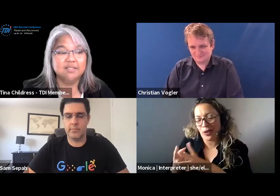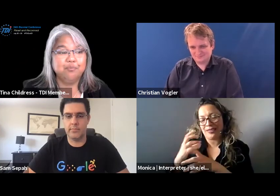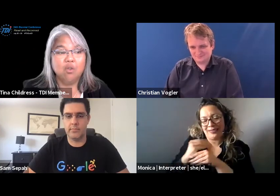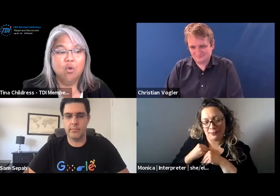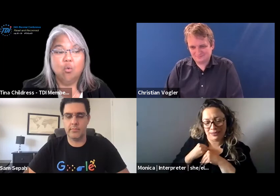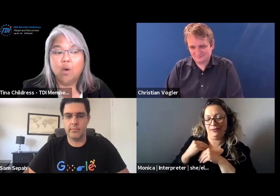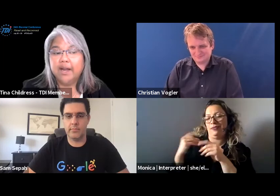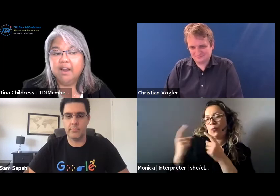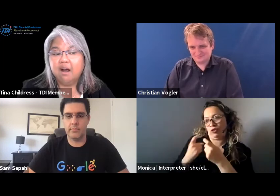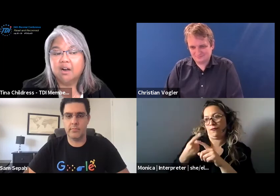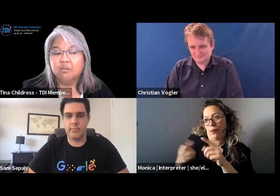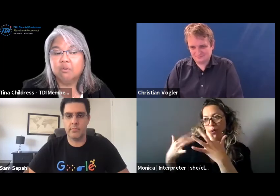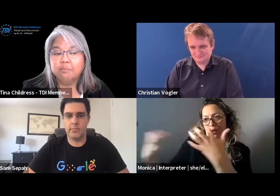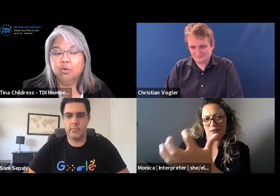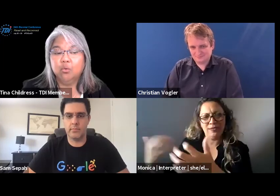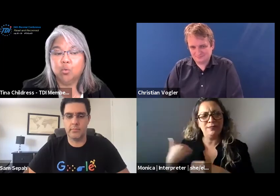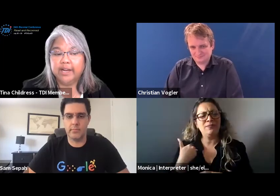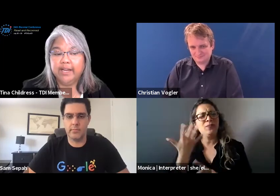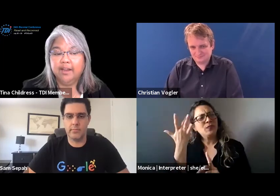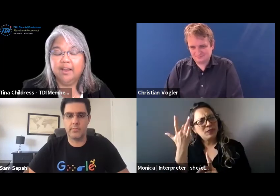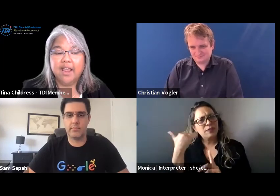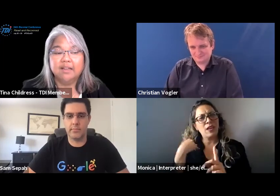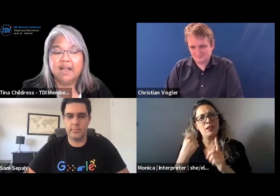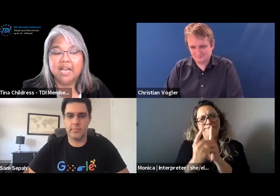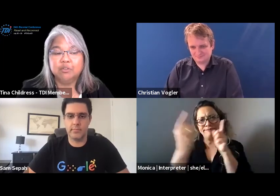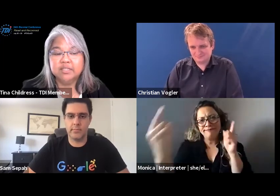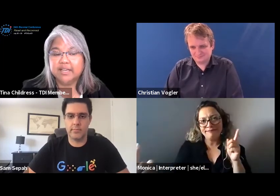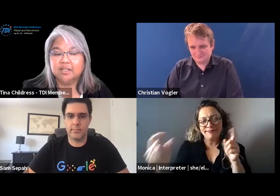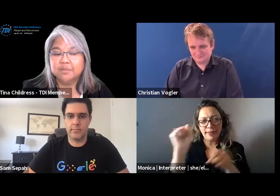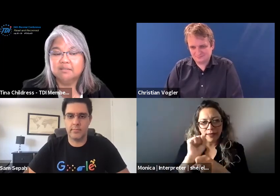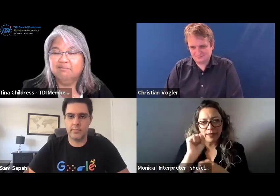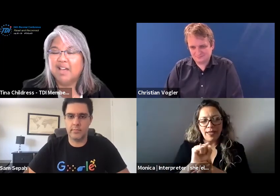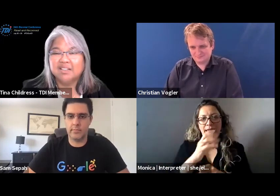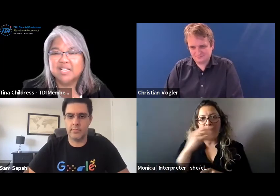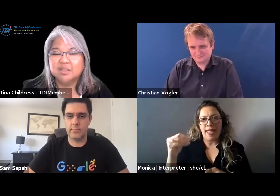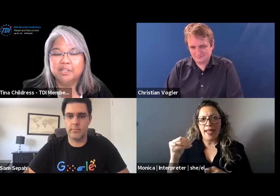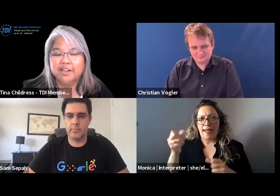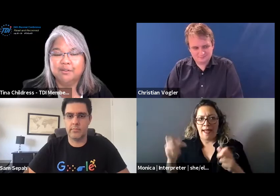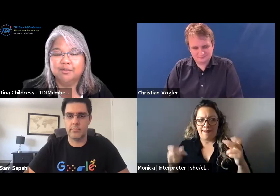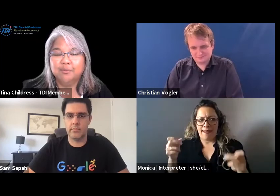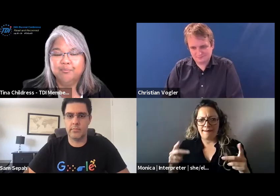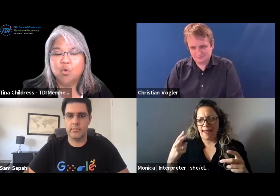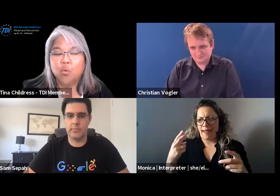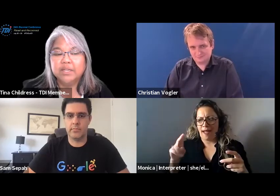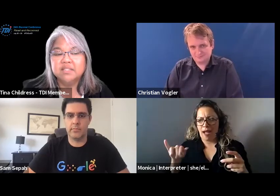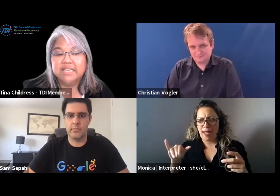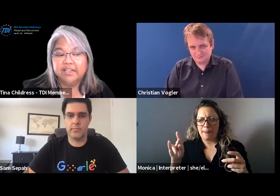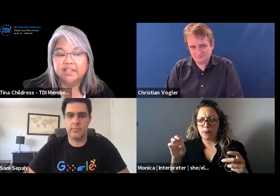audience. Why are remote working and hybrid setups not accessible enough? What is